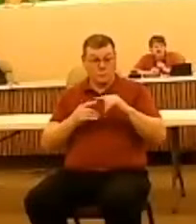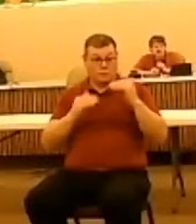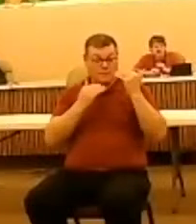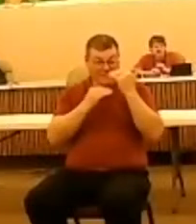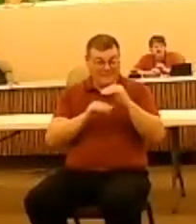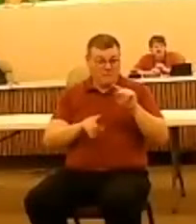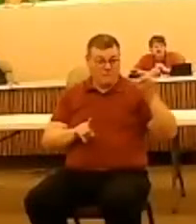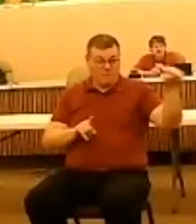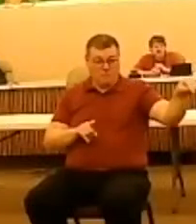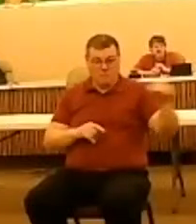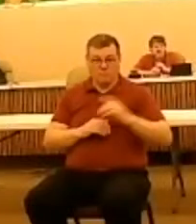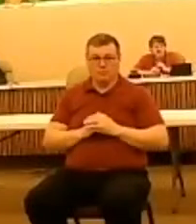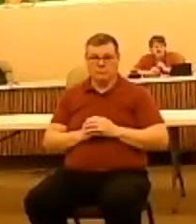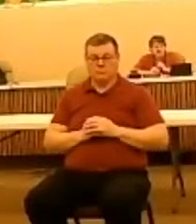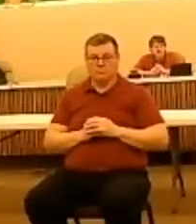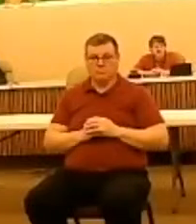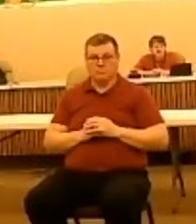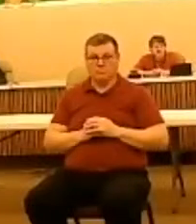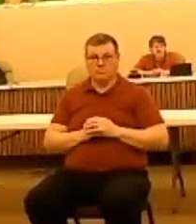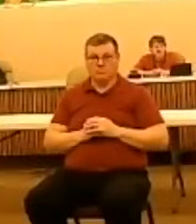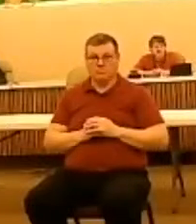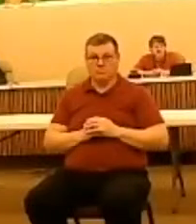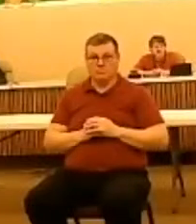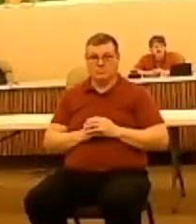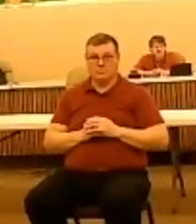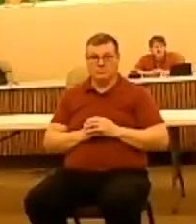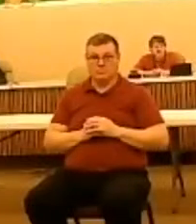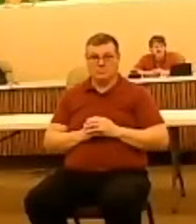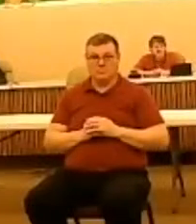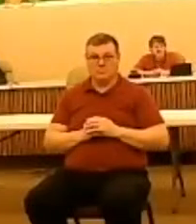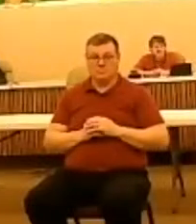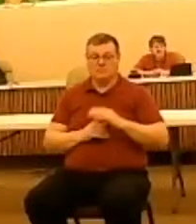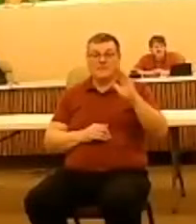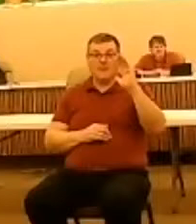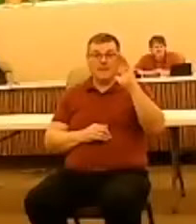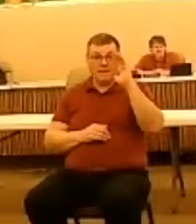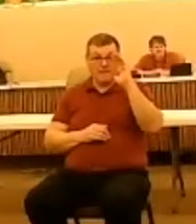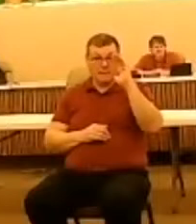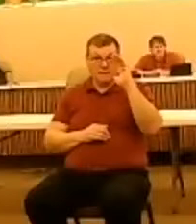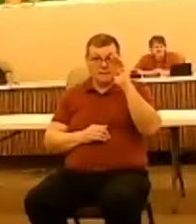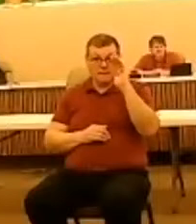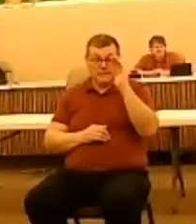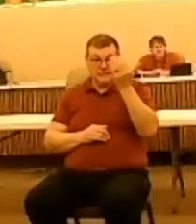rentals limited to there? Well, it seems like